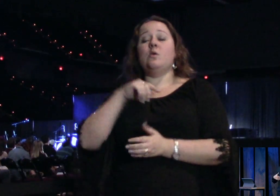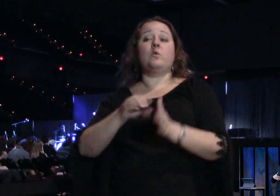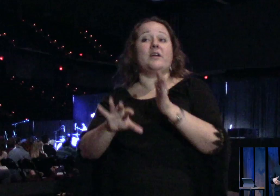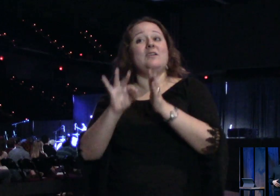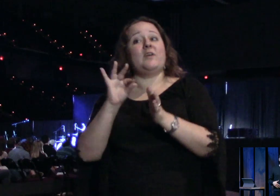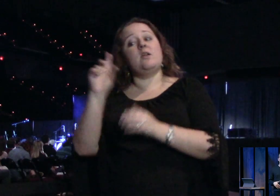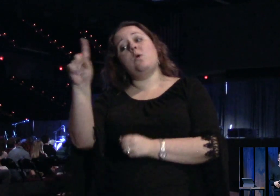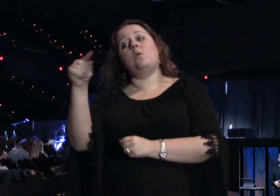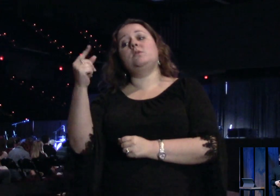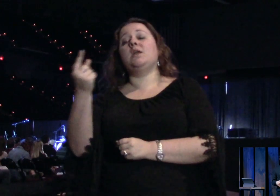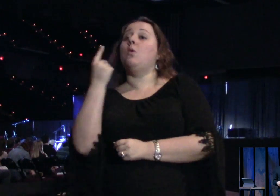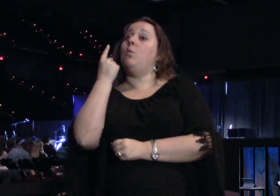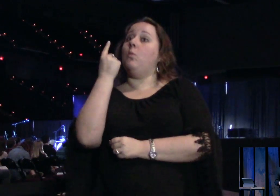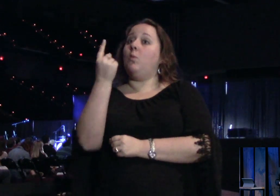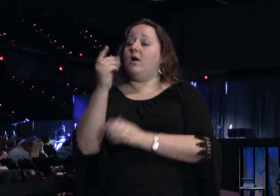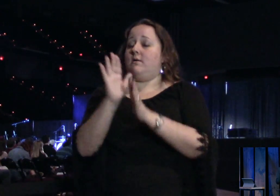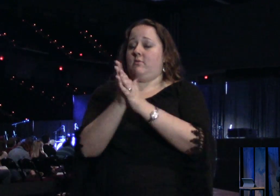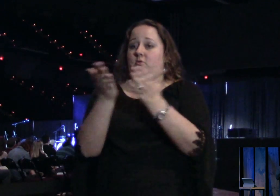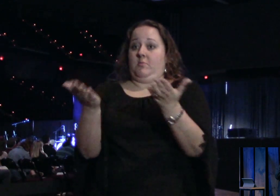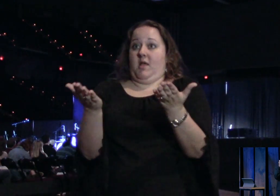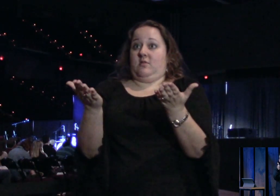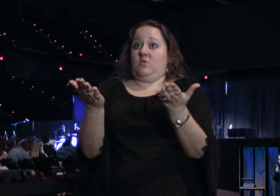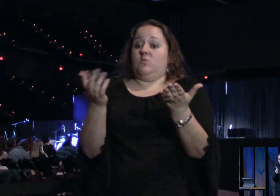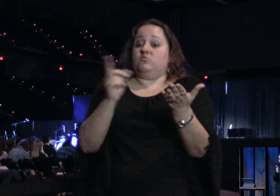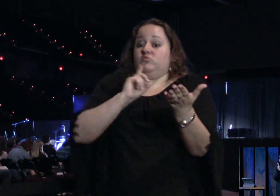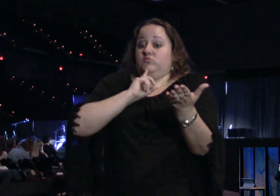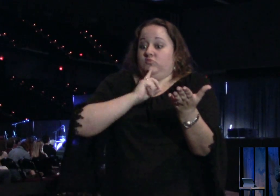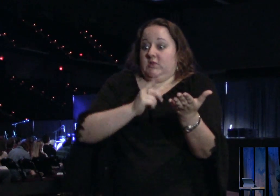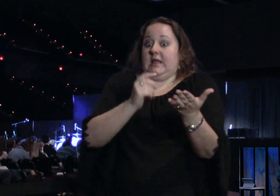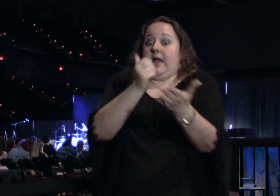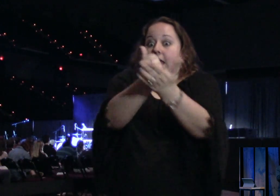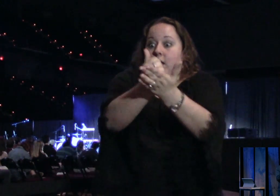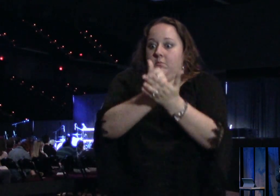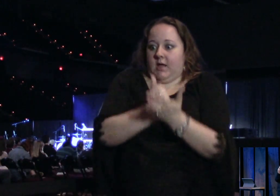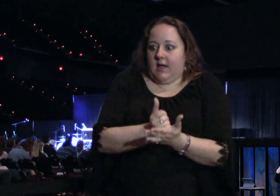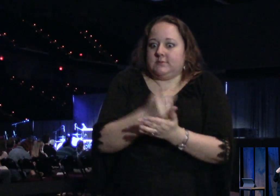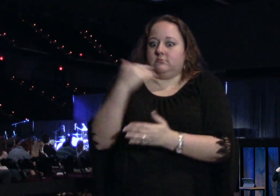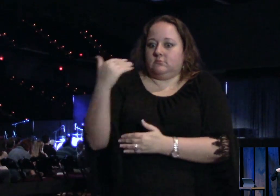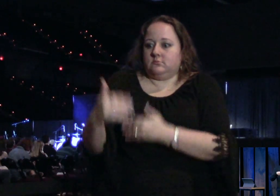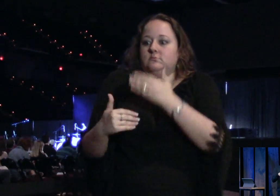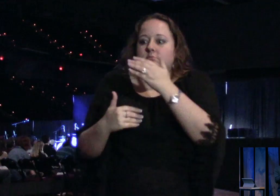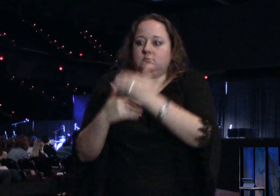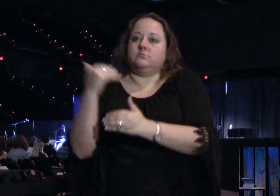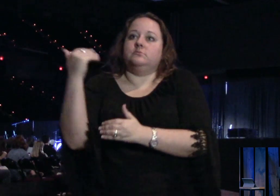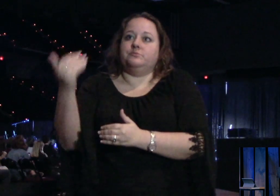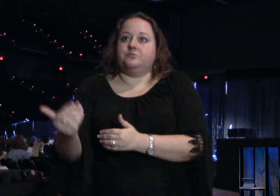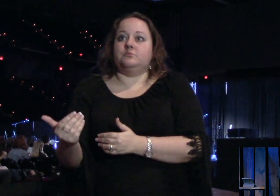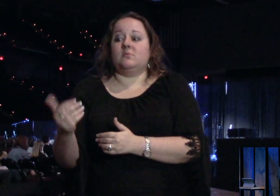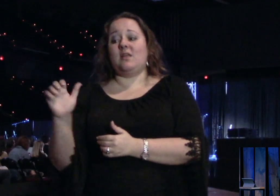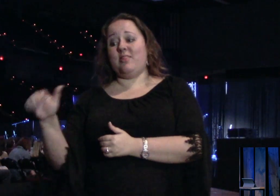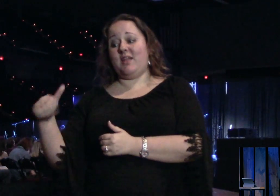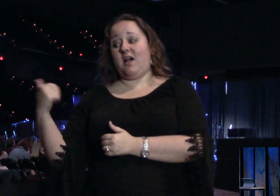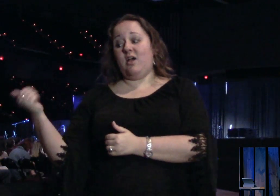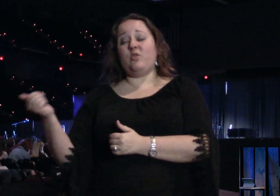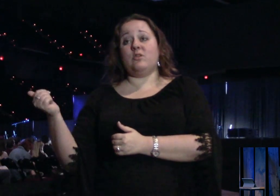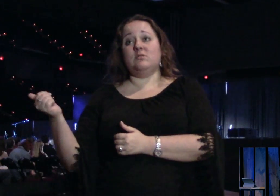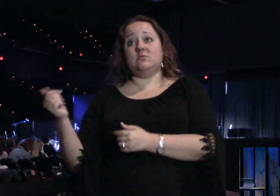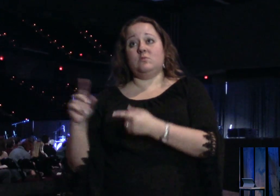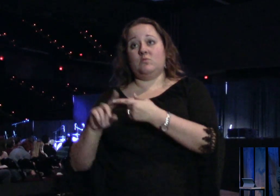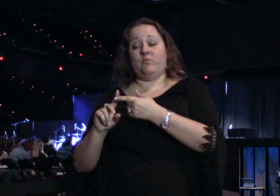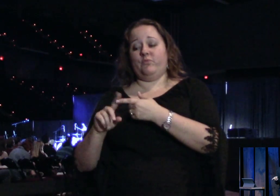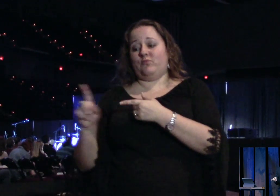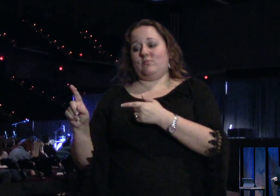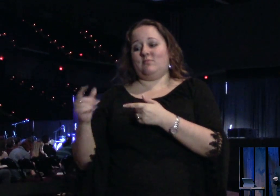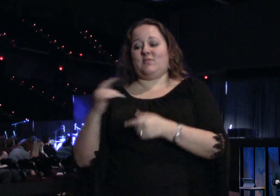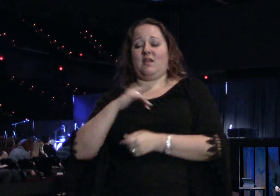And what we're going to find is that only one of those places will actually get us to where we want to be.